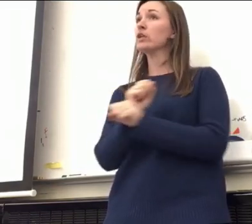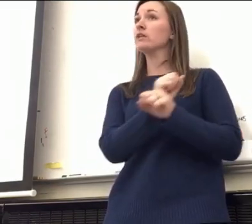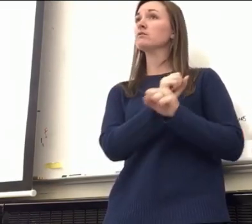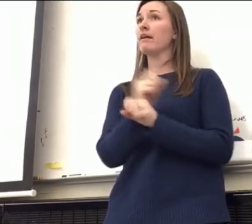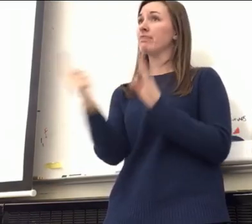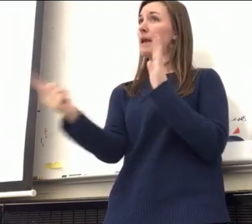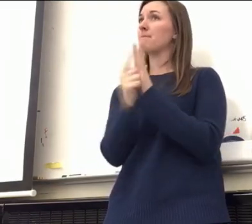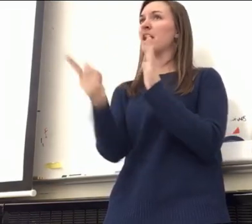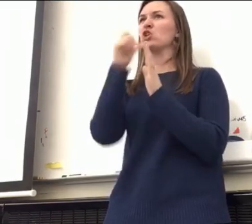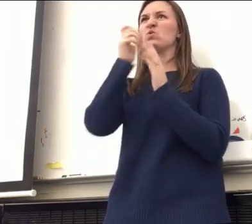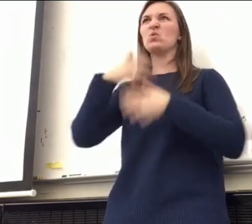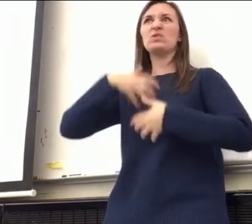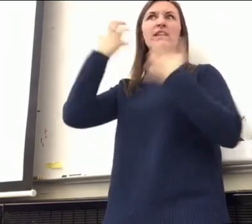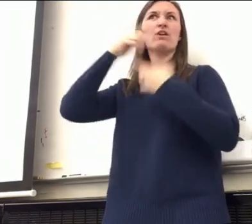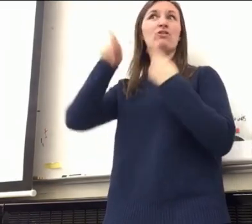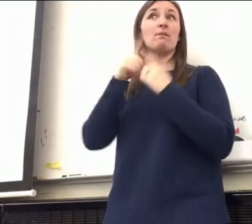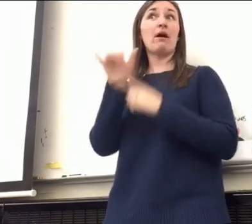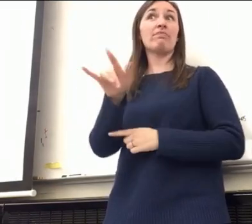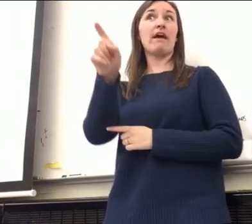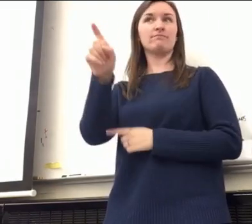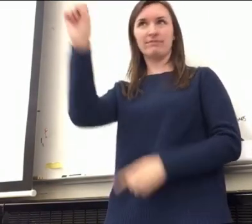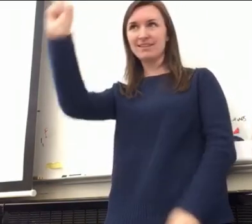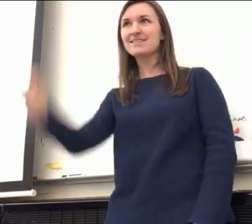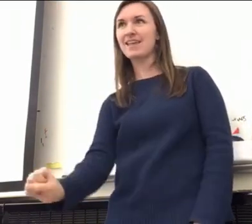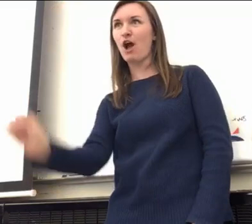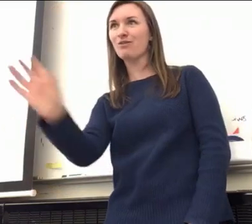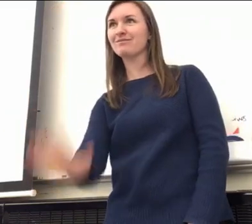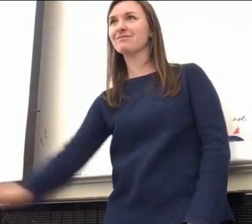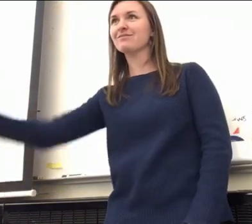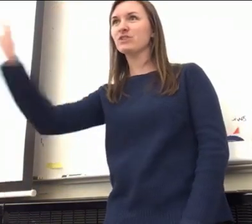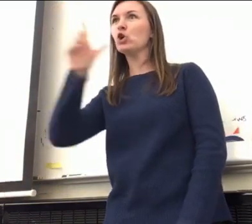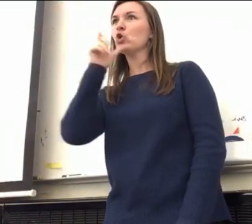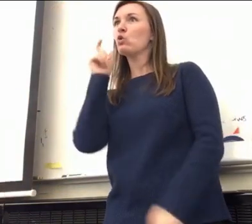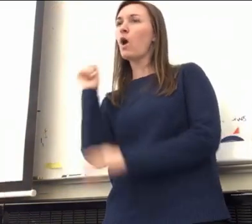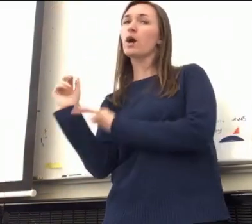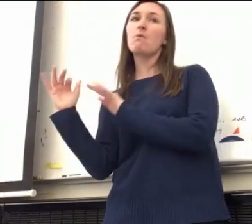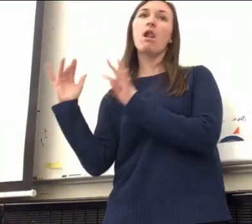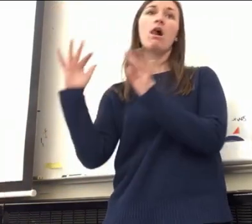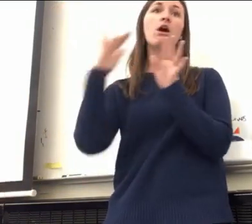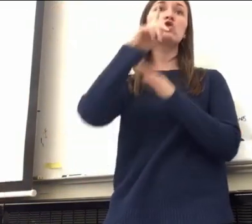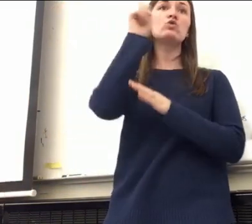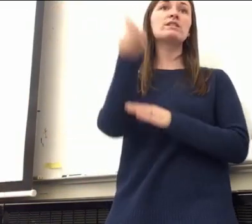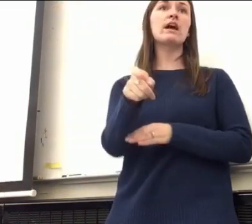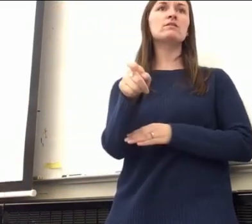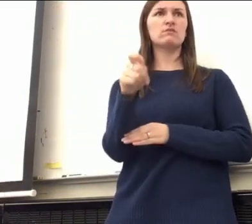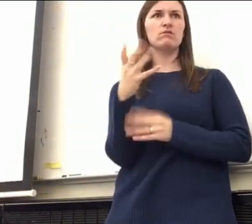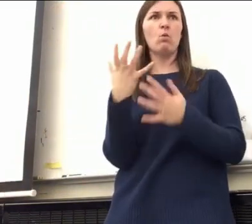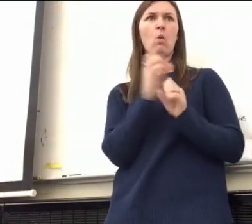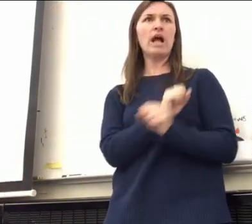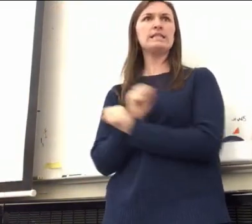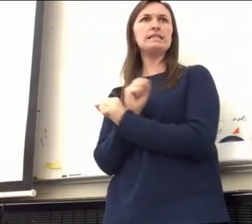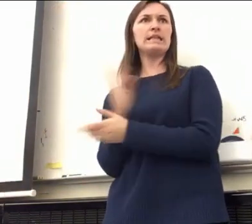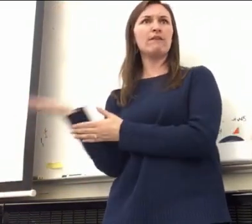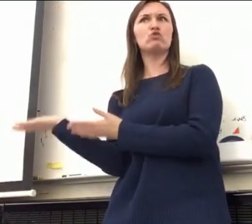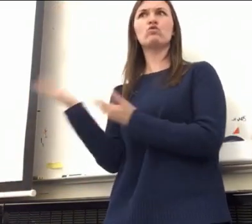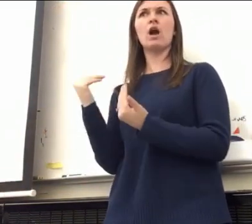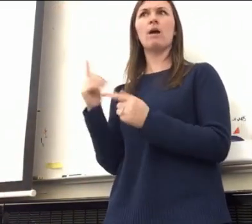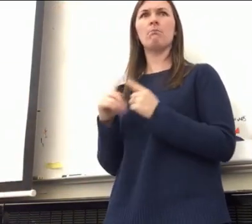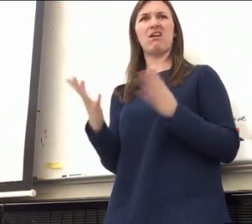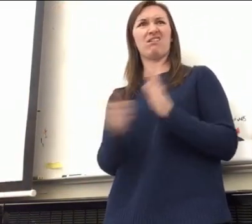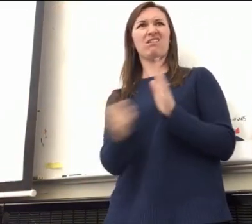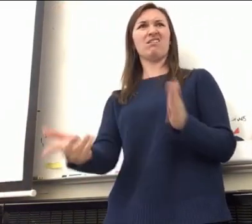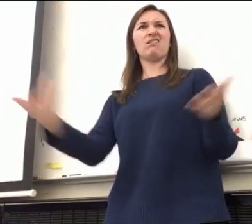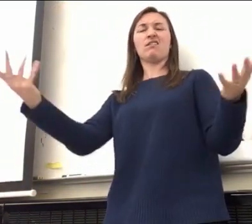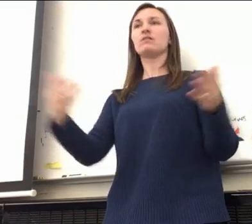Slavery. So who's going to be angry about this? The South, who mostly are going into Texas to have slaves. Okay? Then the other thing is it